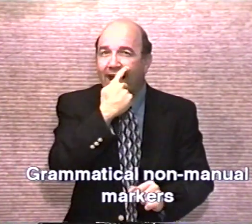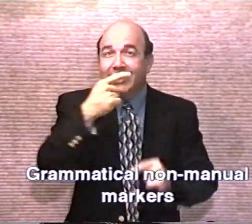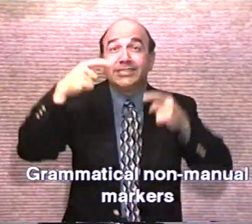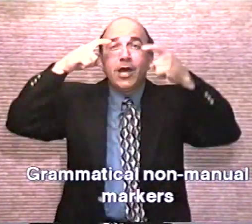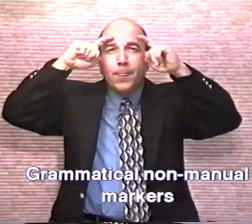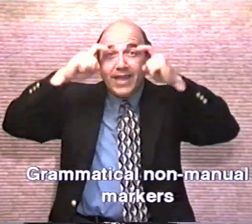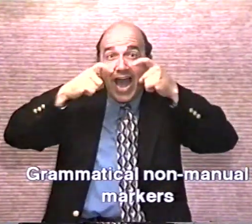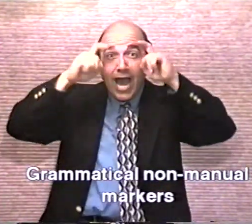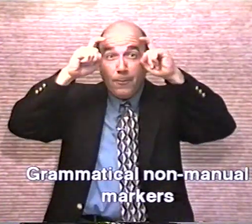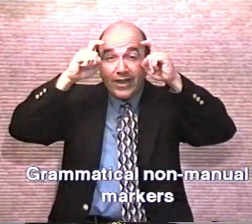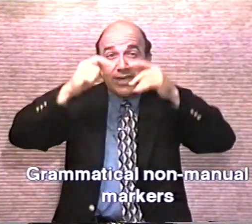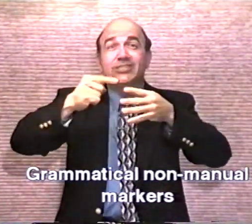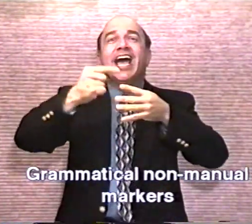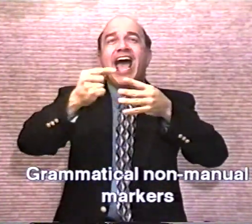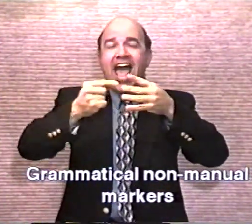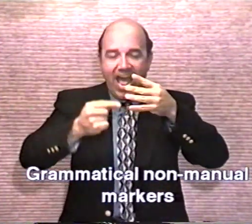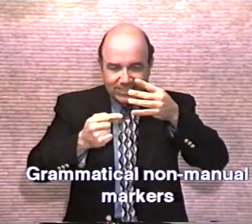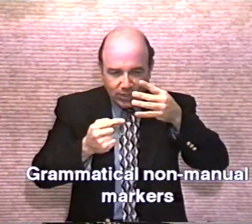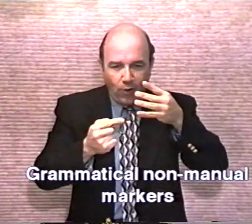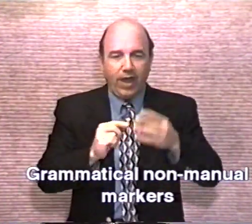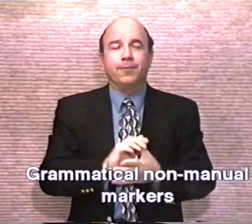eyes, the eyebrows, and so on.